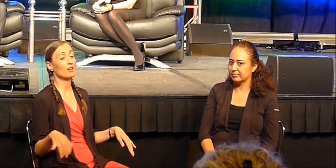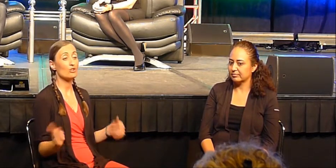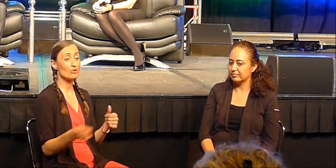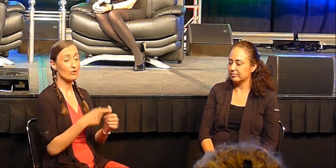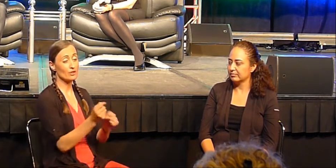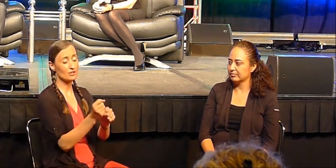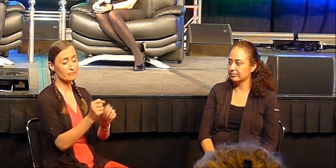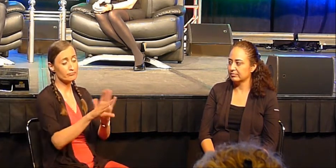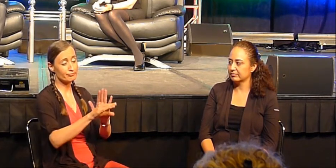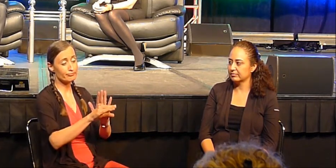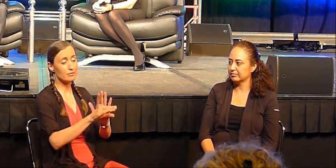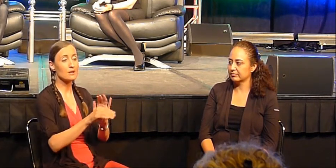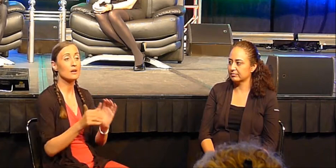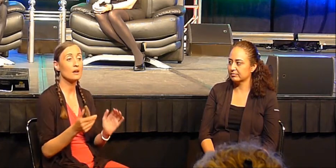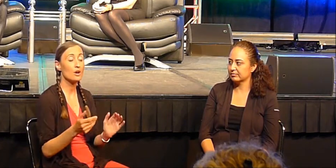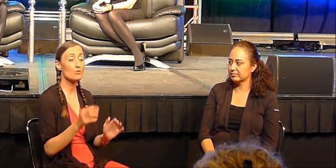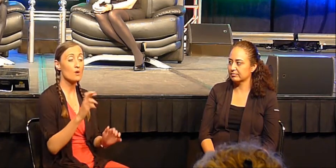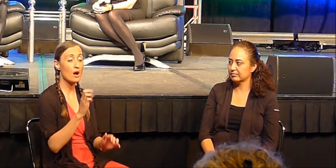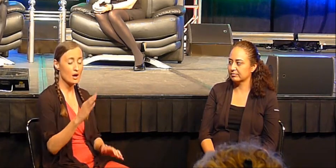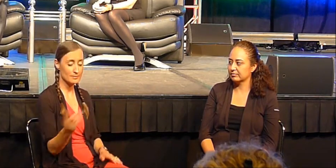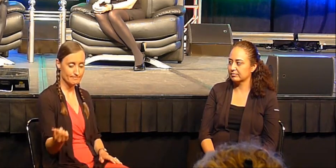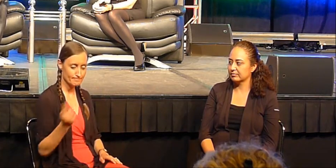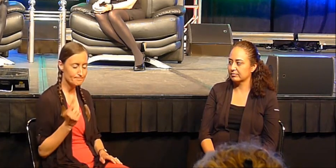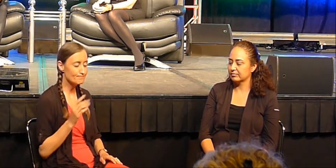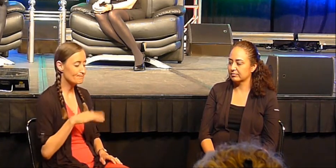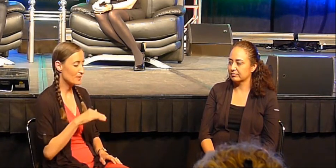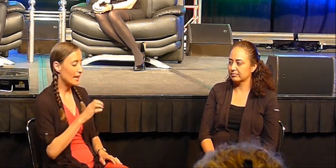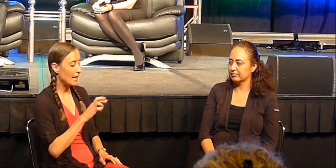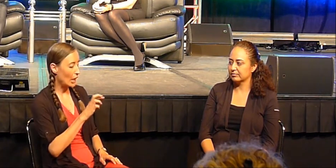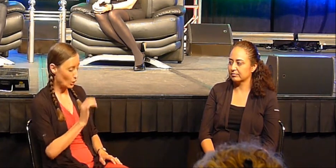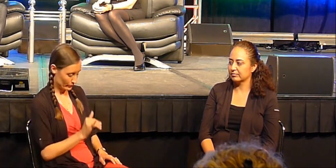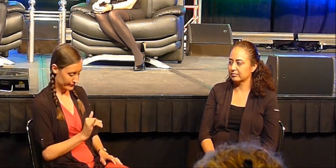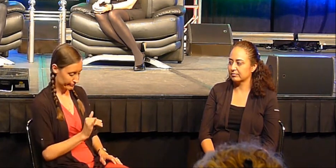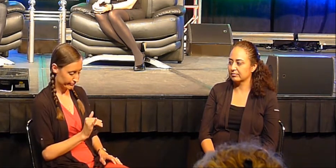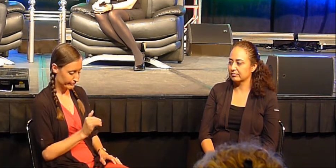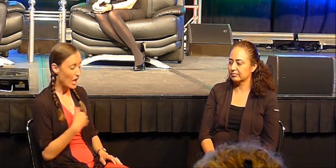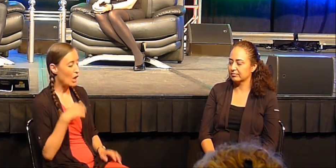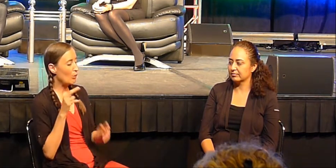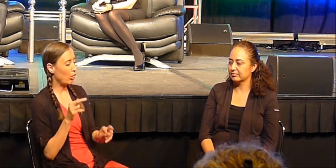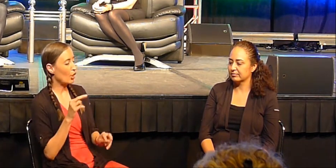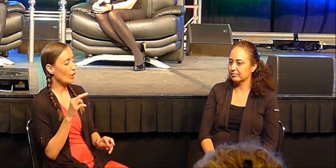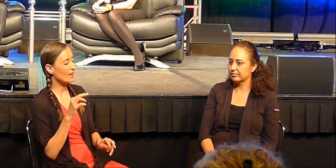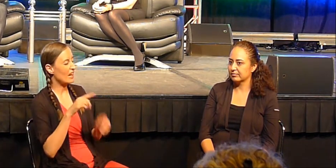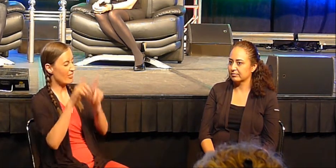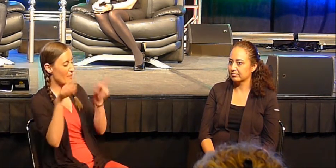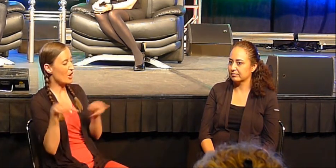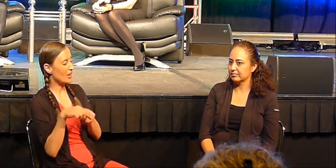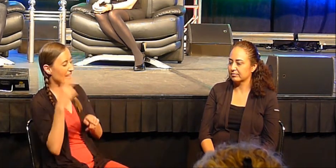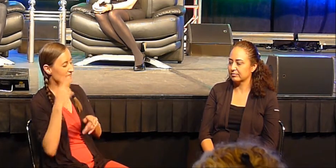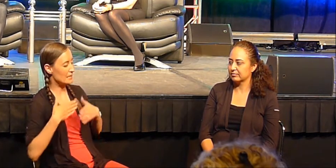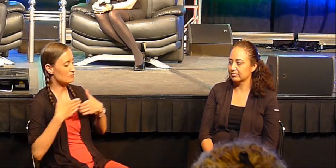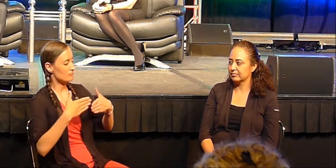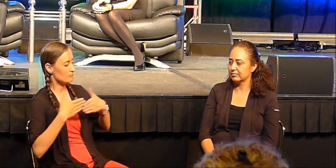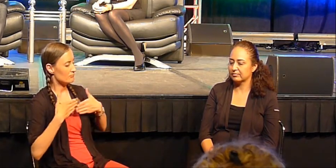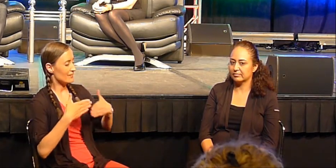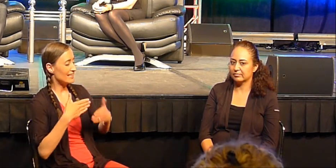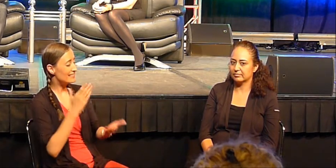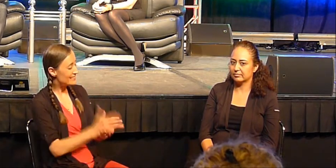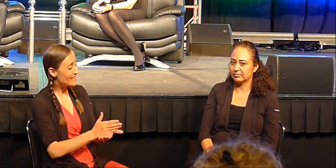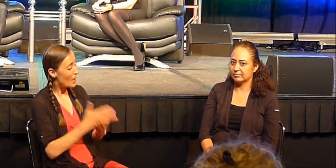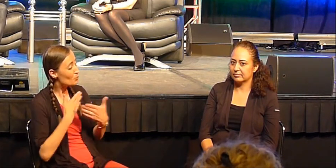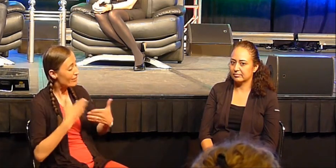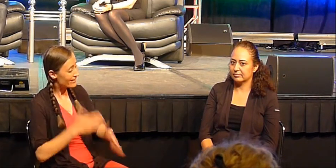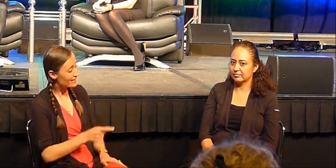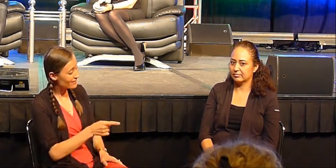take, Rob comes up to me and goes, Cary, I was looking in the monitor, we can see your chest moving. You gotta stop